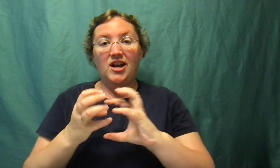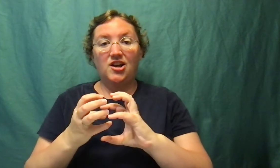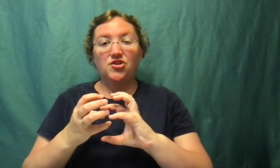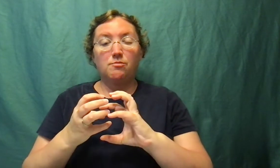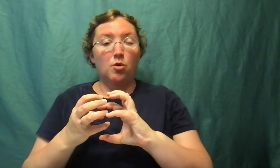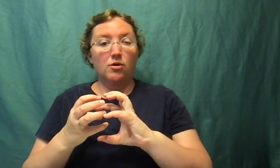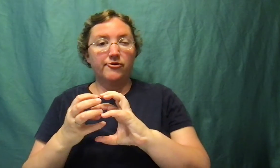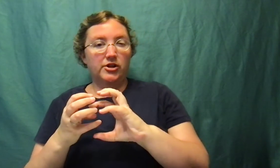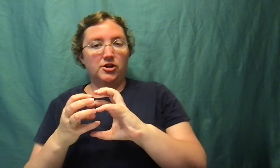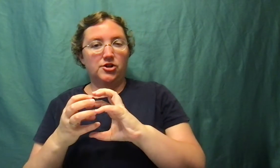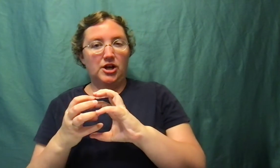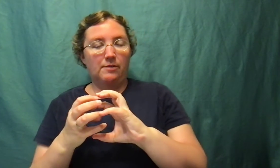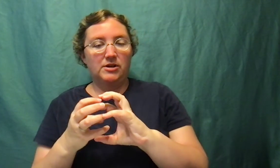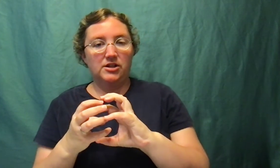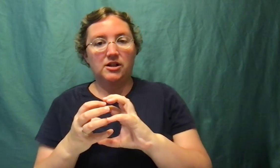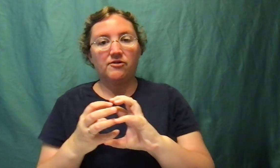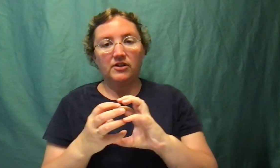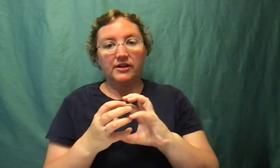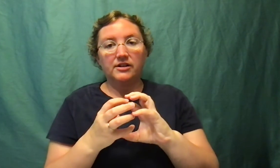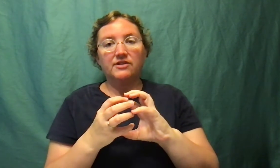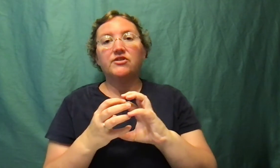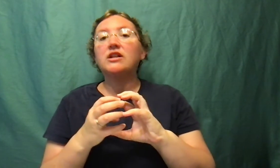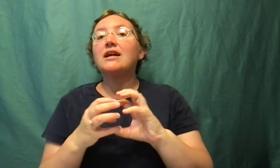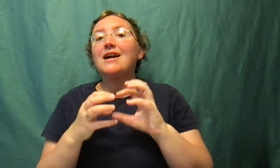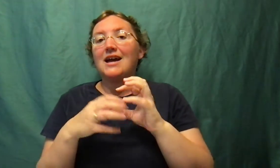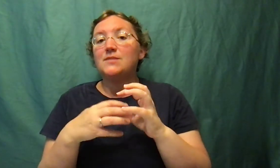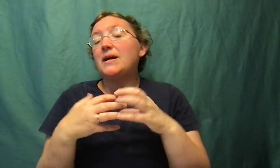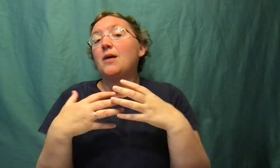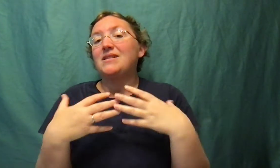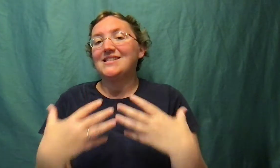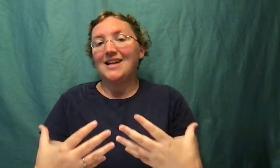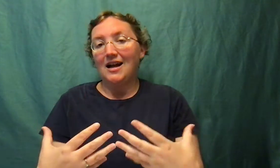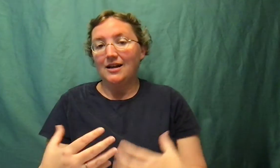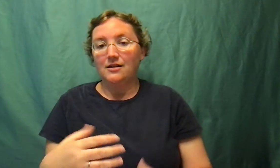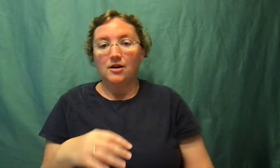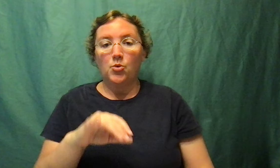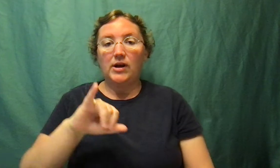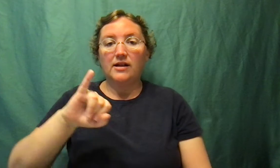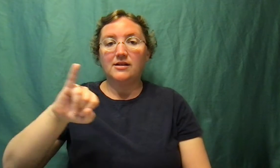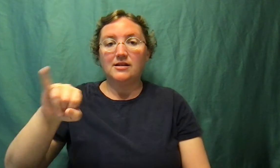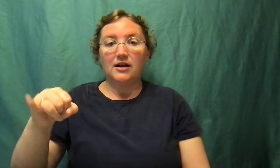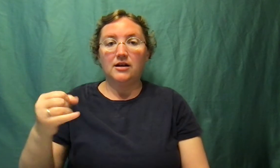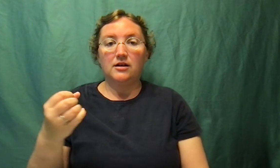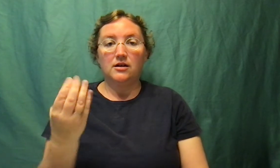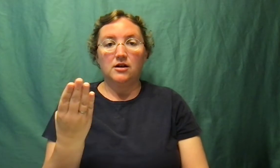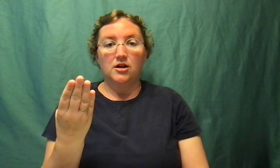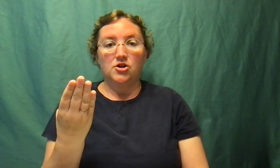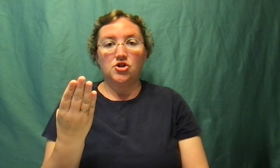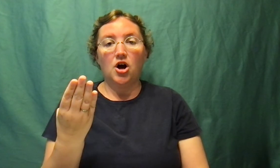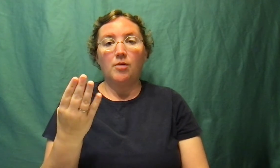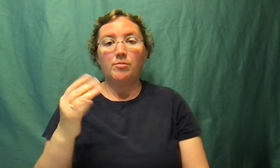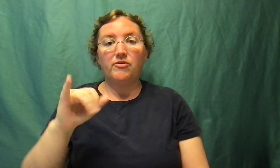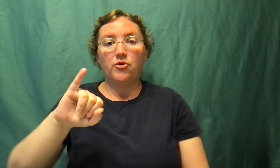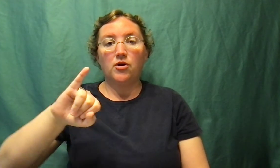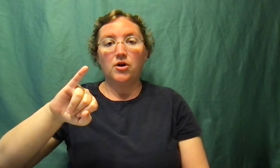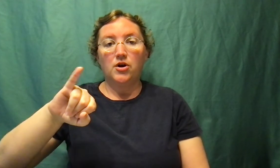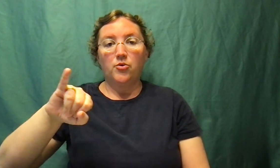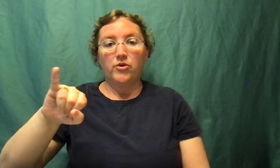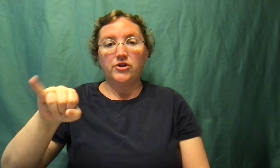changed, morphed, shaped itself a little differently, and it's become a sign. We had the sign job before, where the